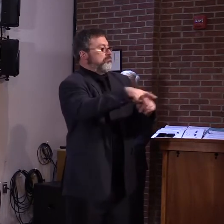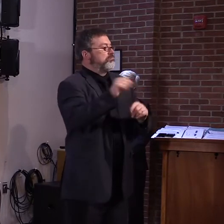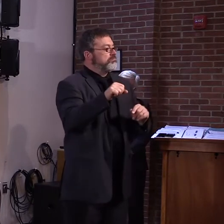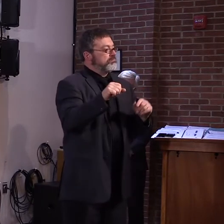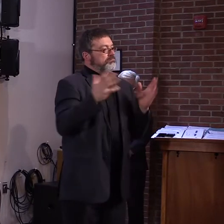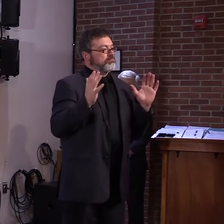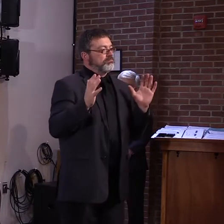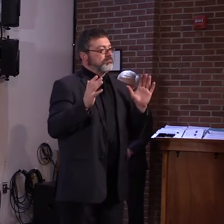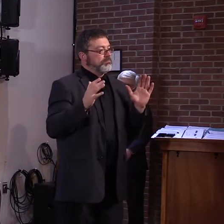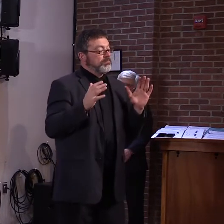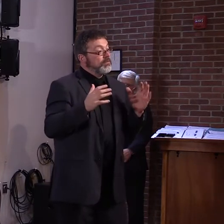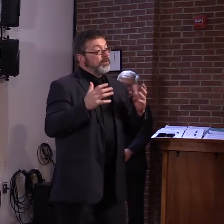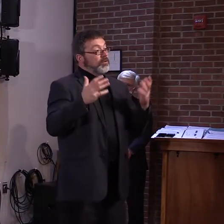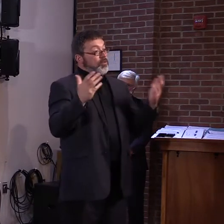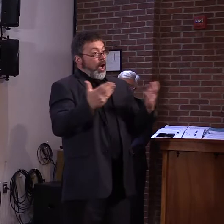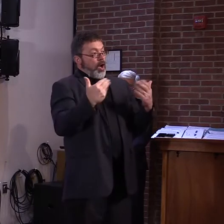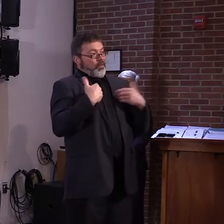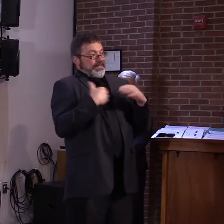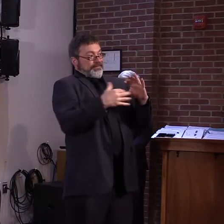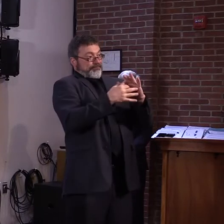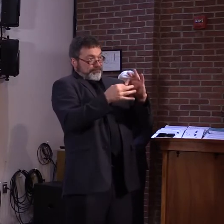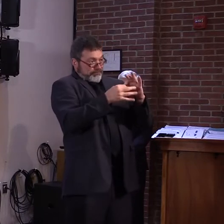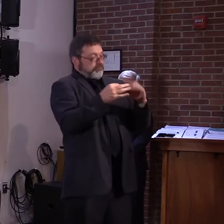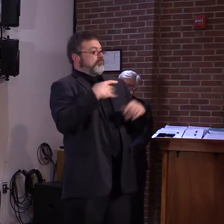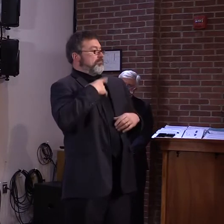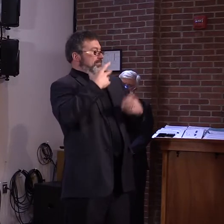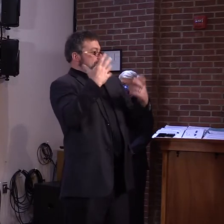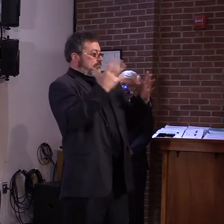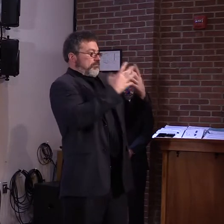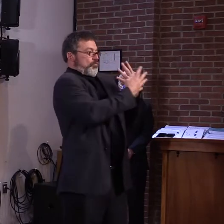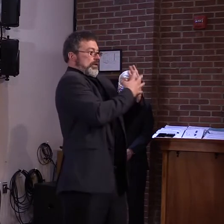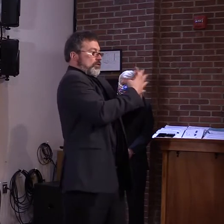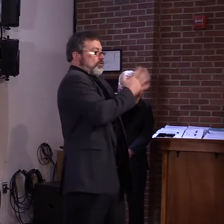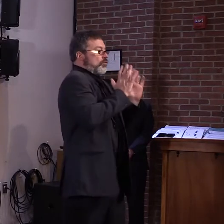long-term care and other congregate sites in the meantime.